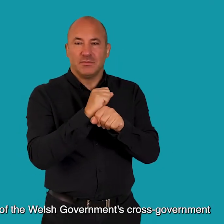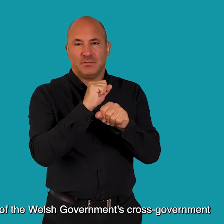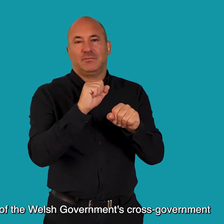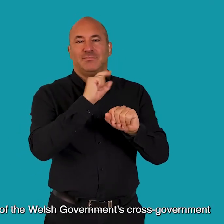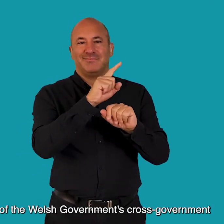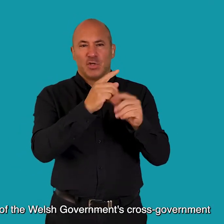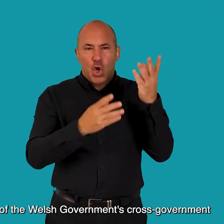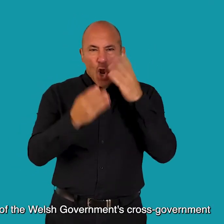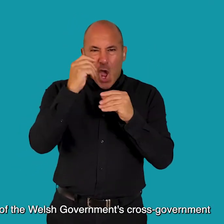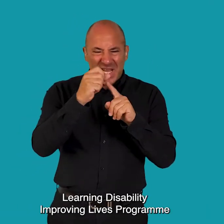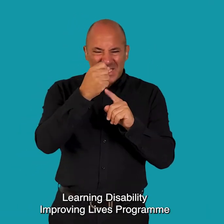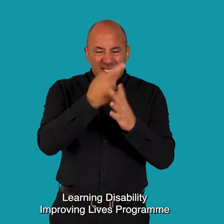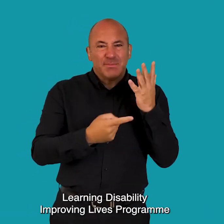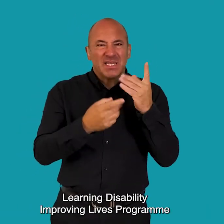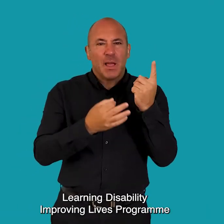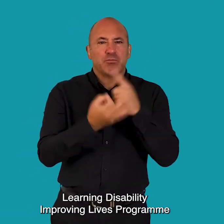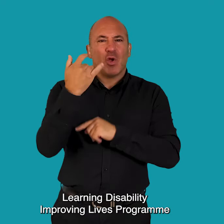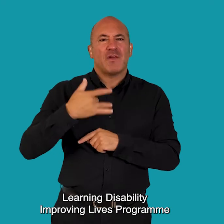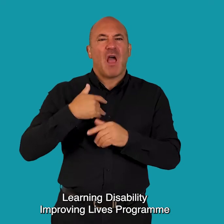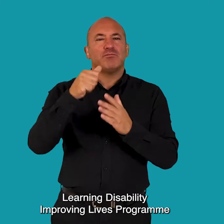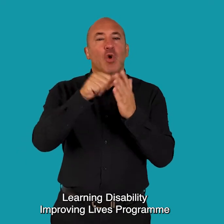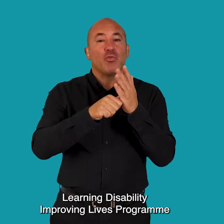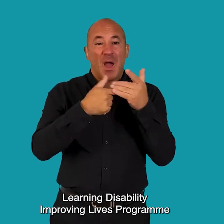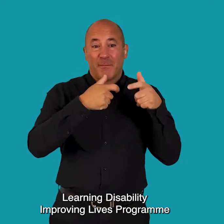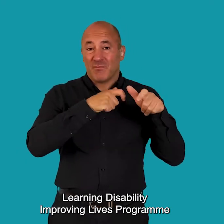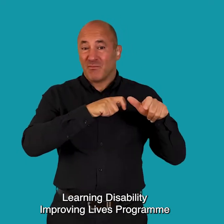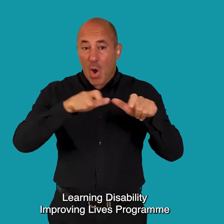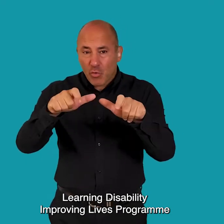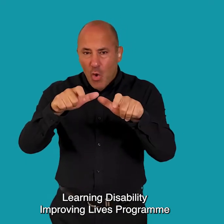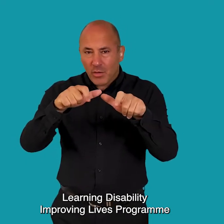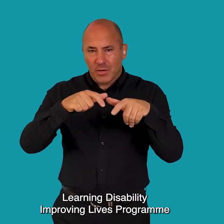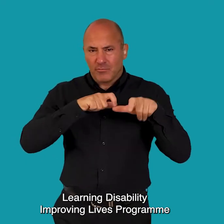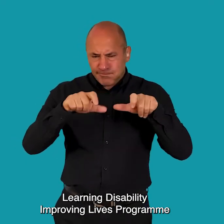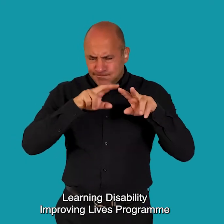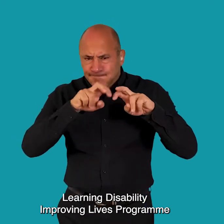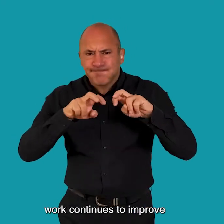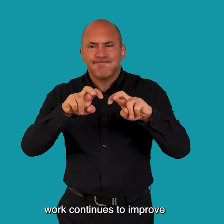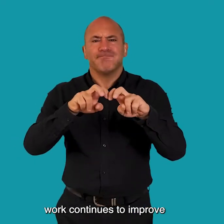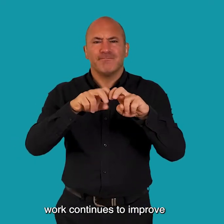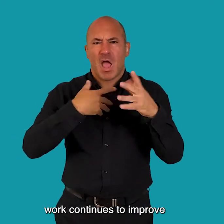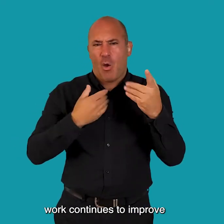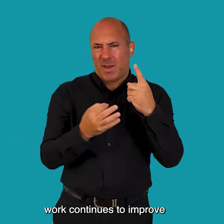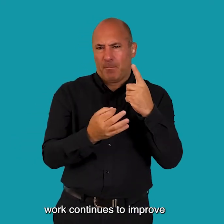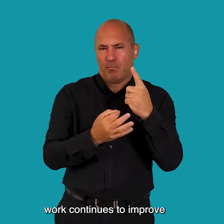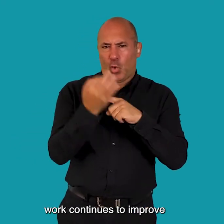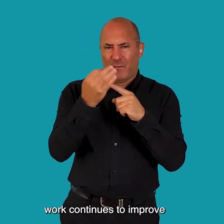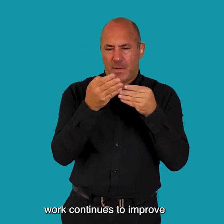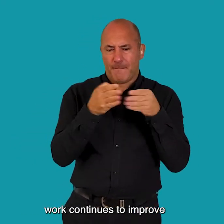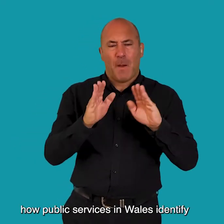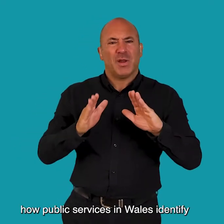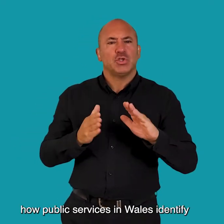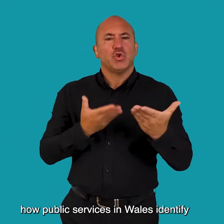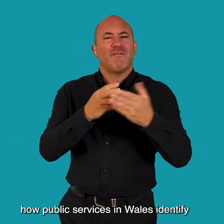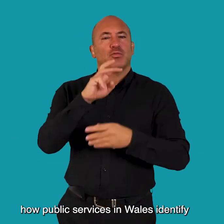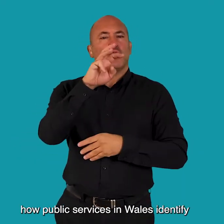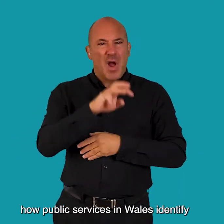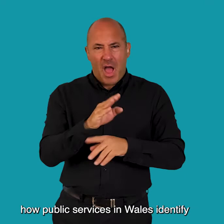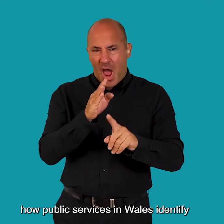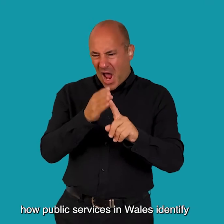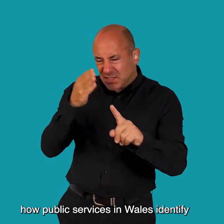Government's Cross-Government Learning Disability Improving Lives programme, work continues to improve how public services in